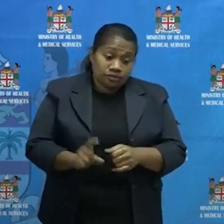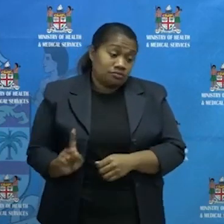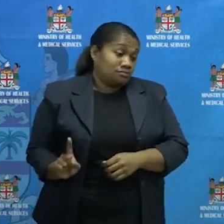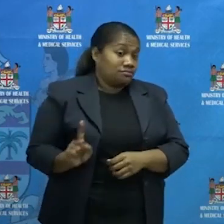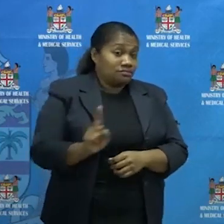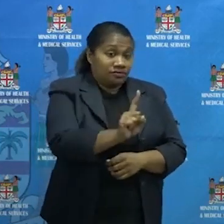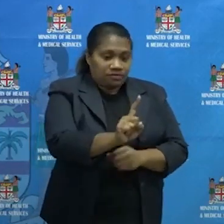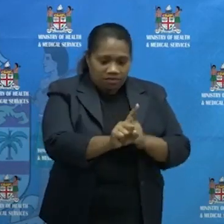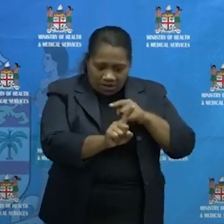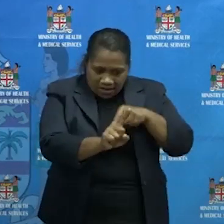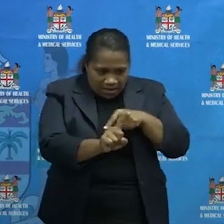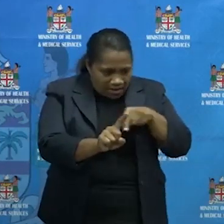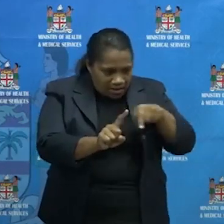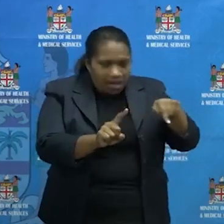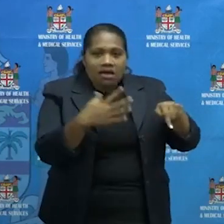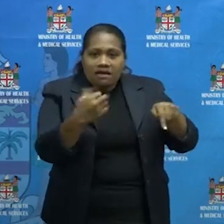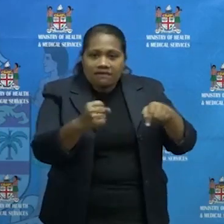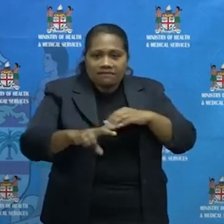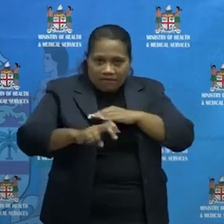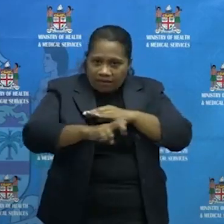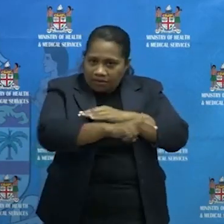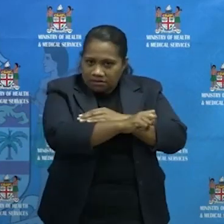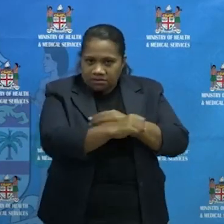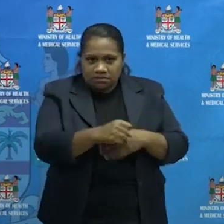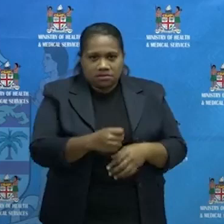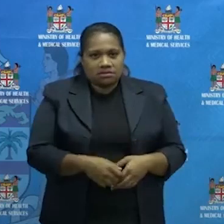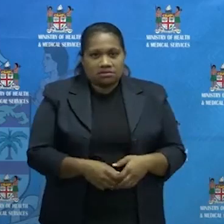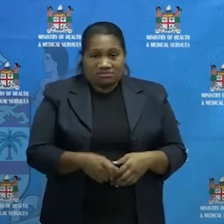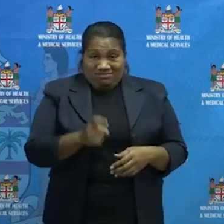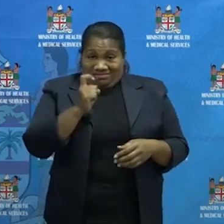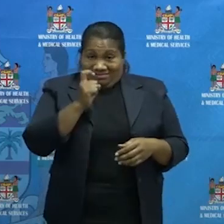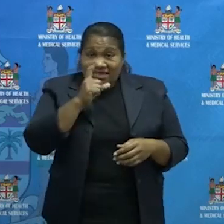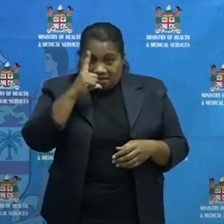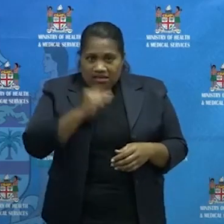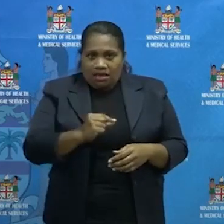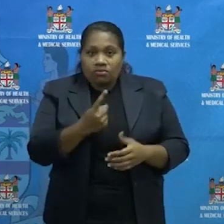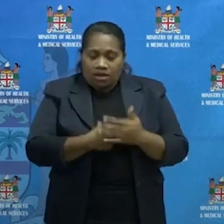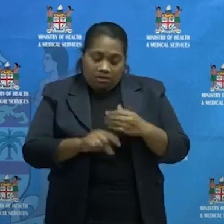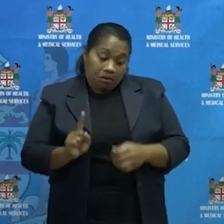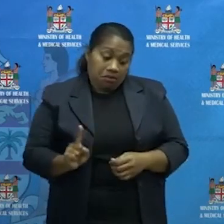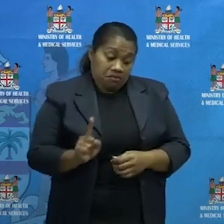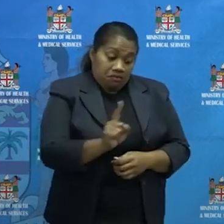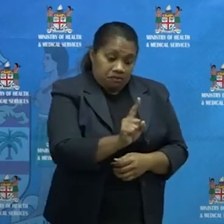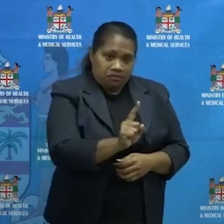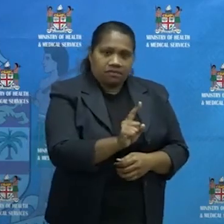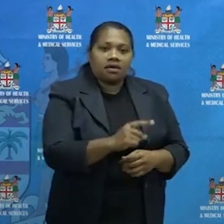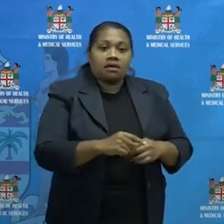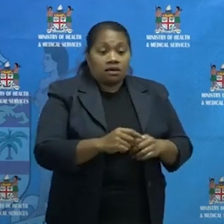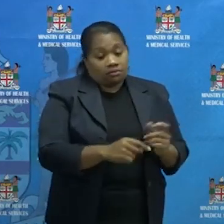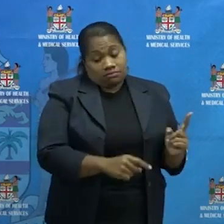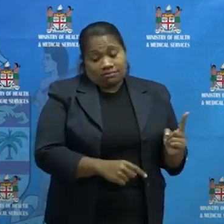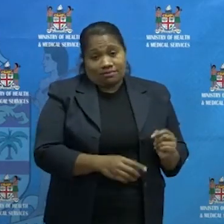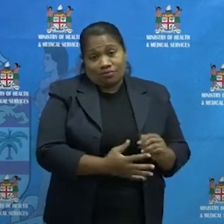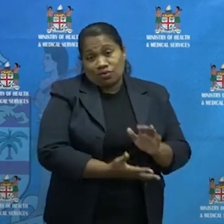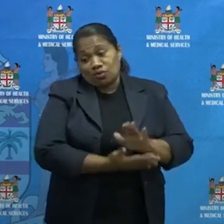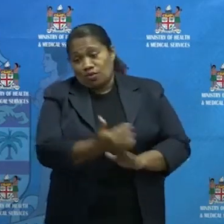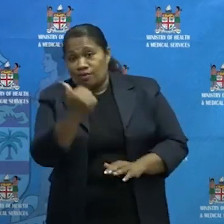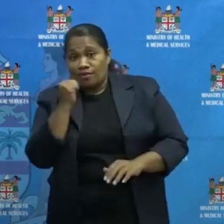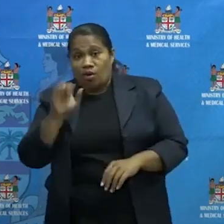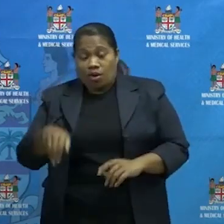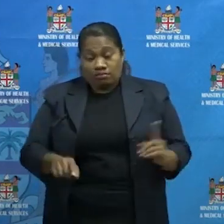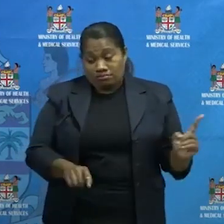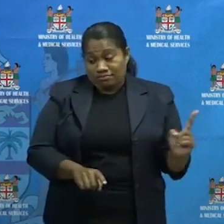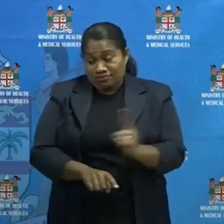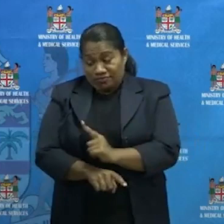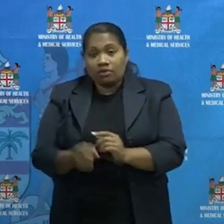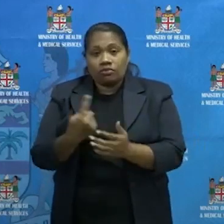be coming home with the virus. The best course of action is to stay home unless you have a